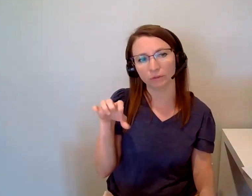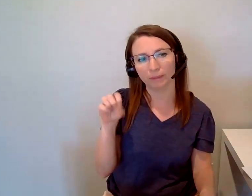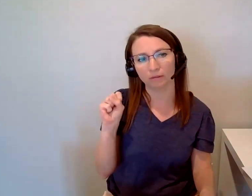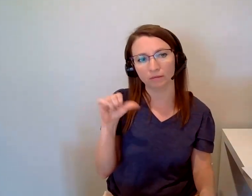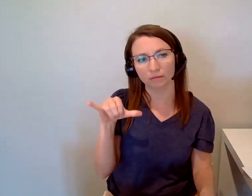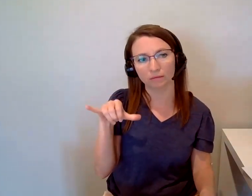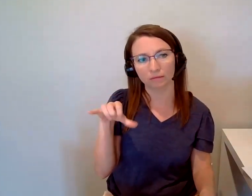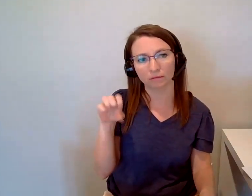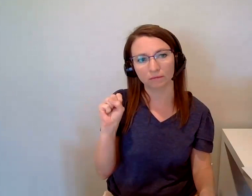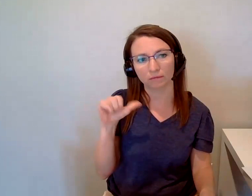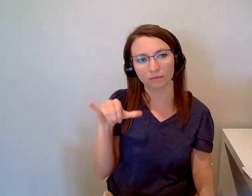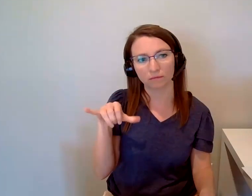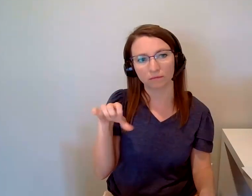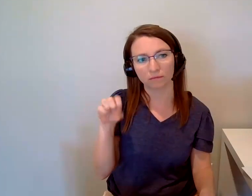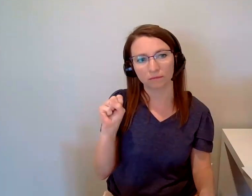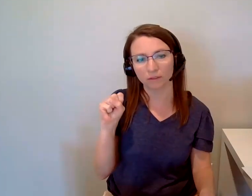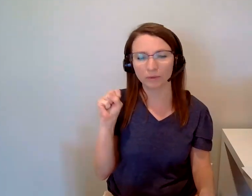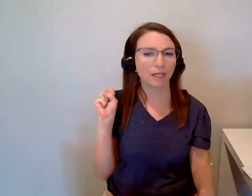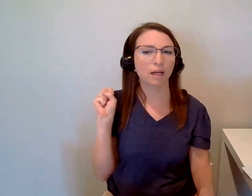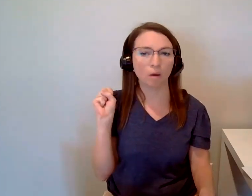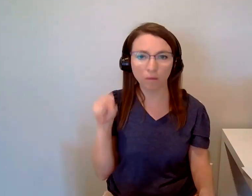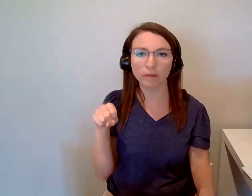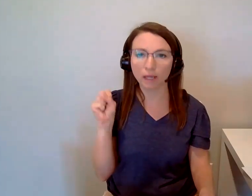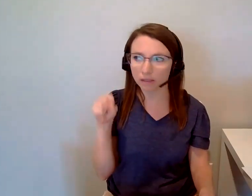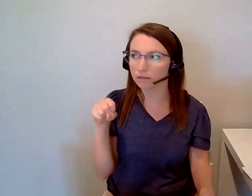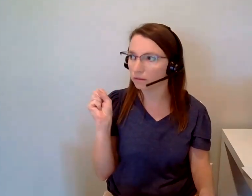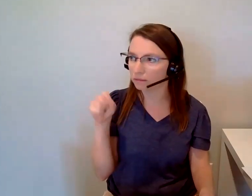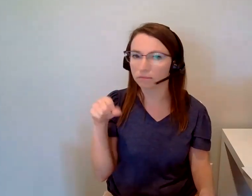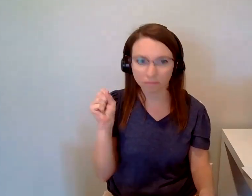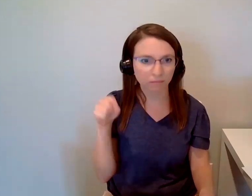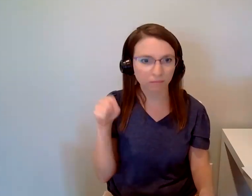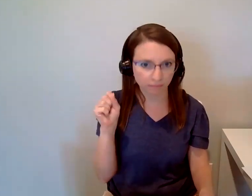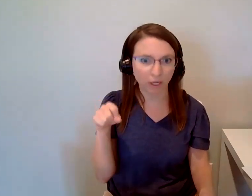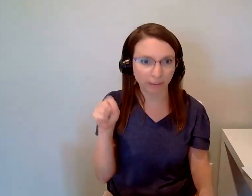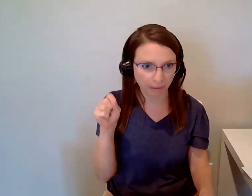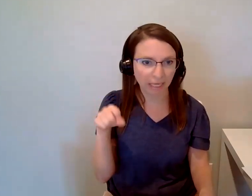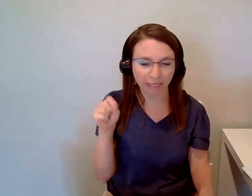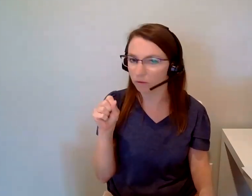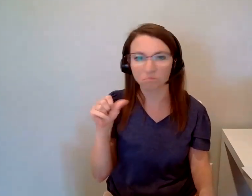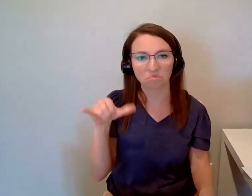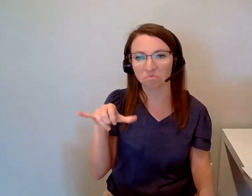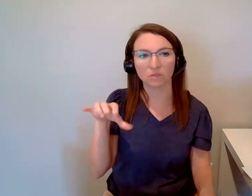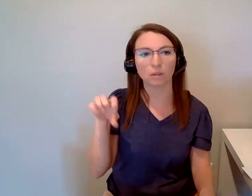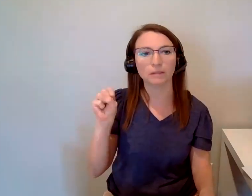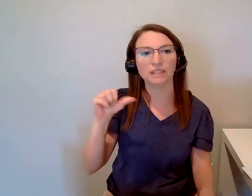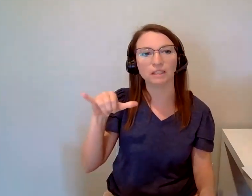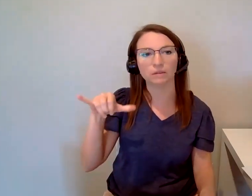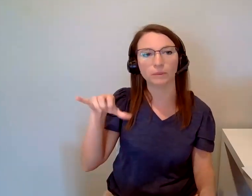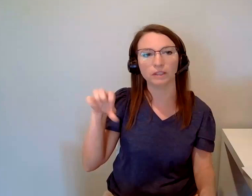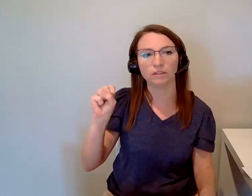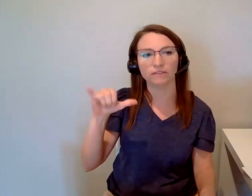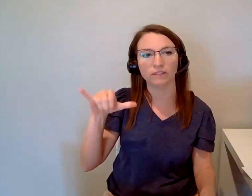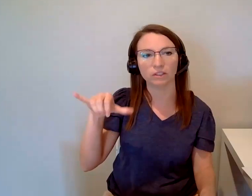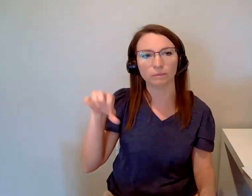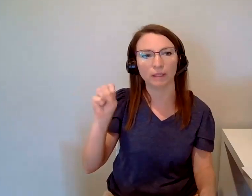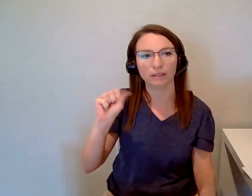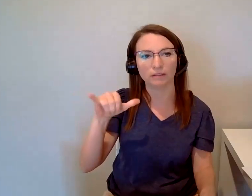fingerspelled. So it's not, oh yeah, it's nodding my head. No, it's because we used to fingerspell it. You see